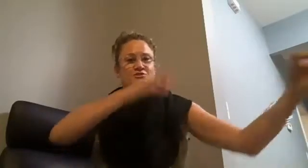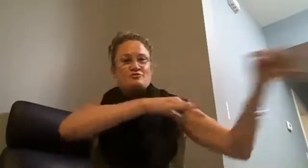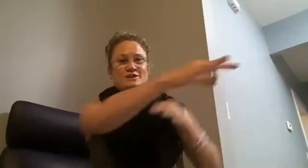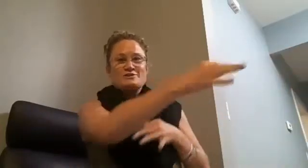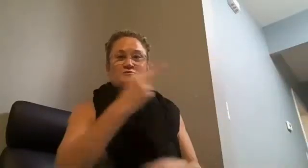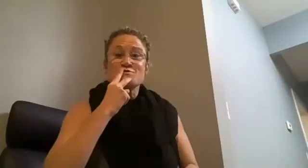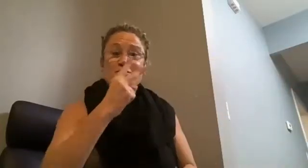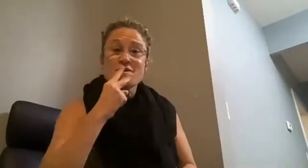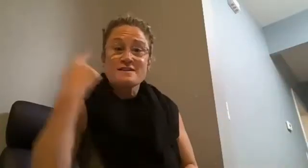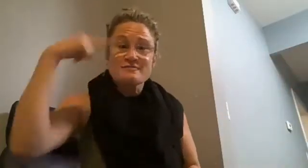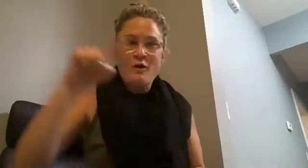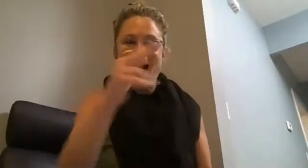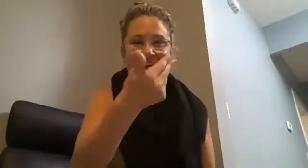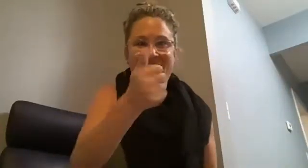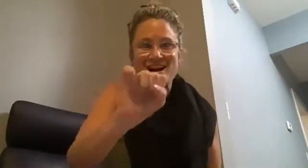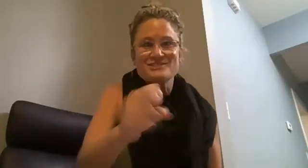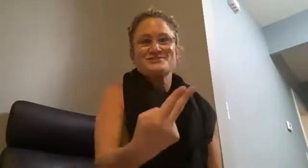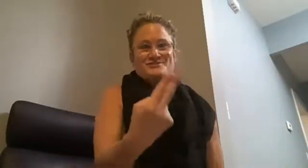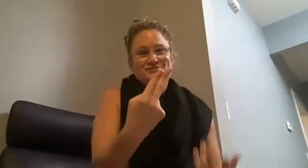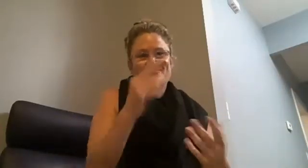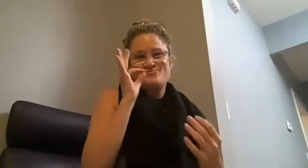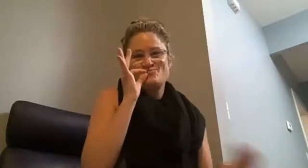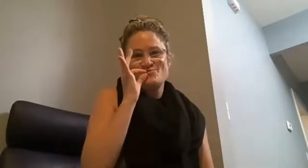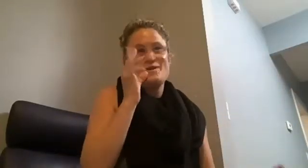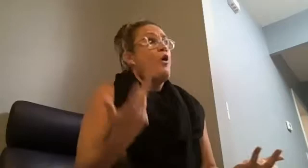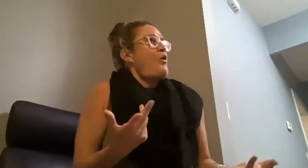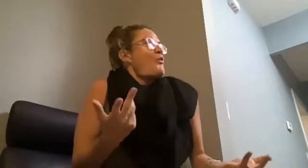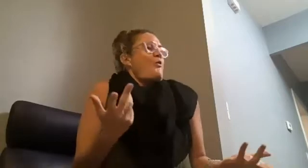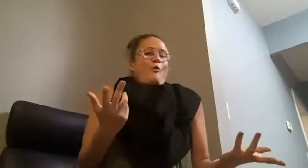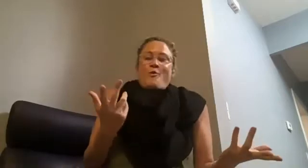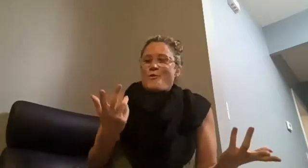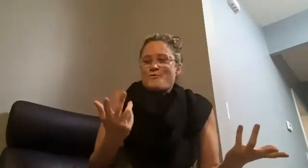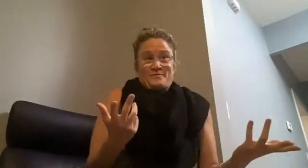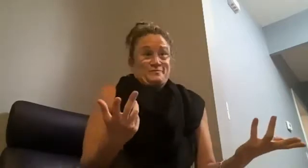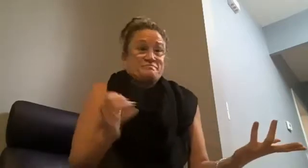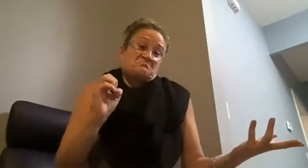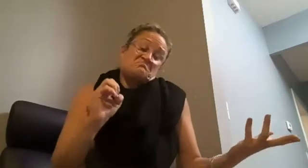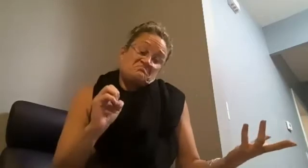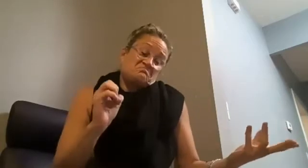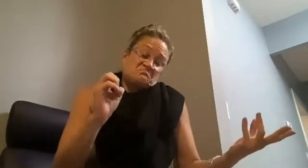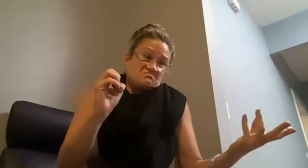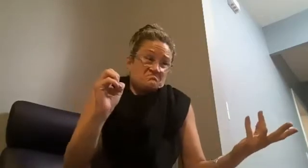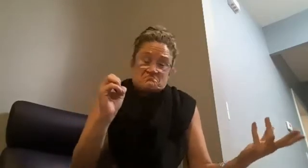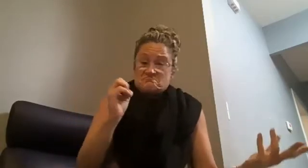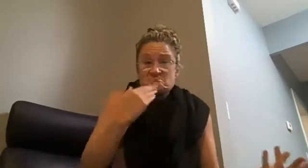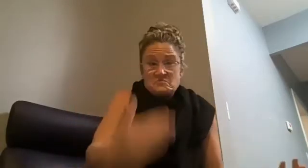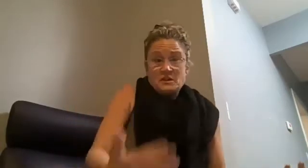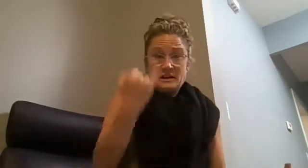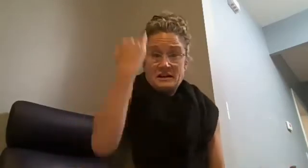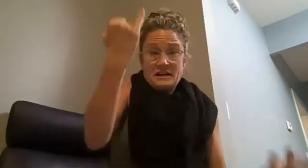hash, which was like a pretty good deal. Like on a purely transactional basis was a really good deal. And I